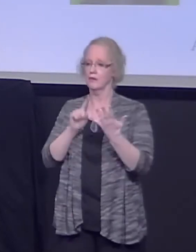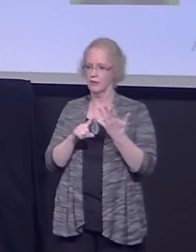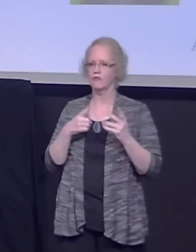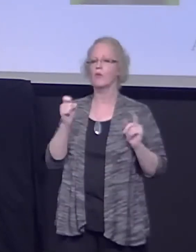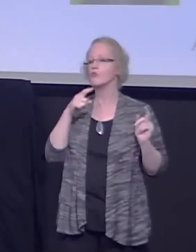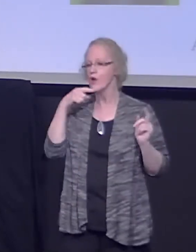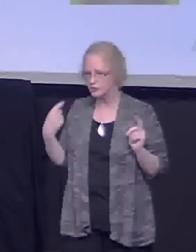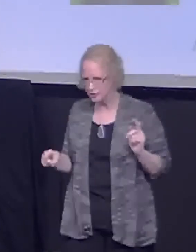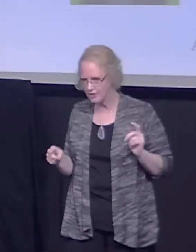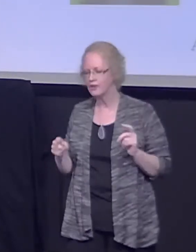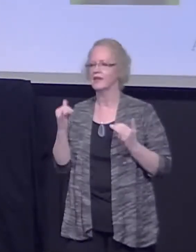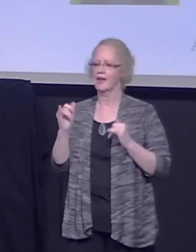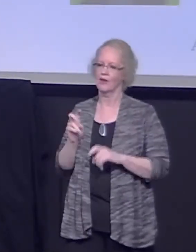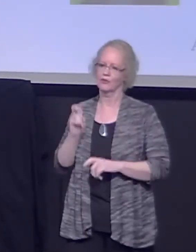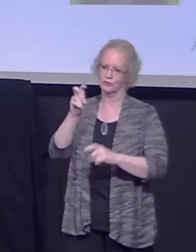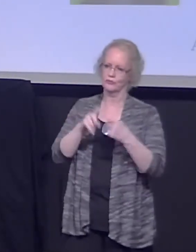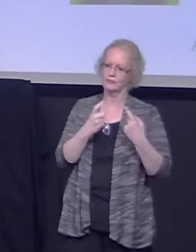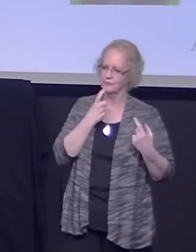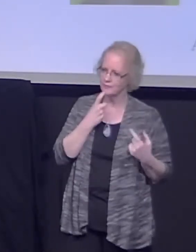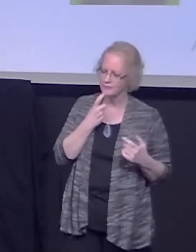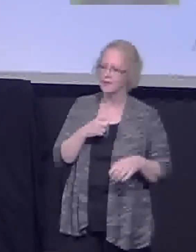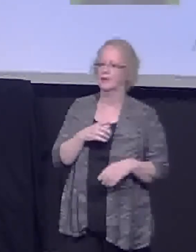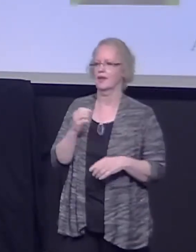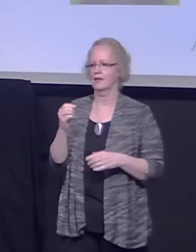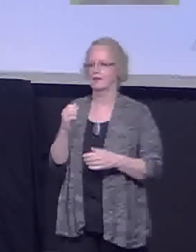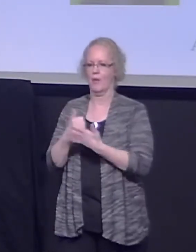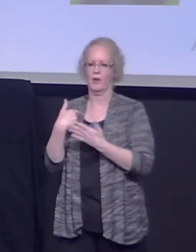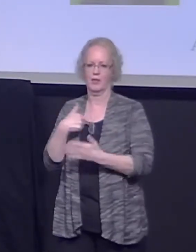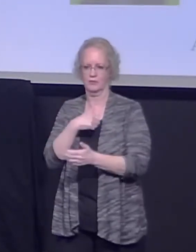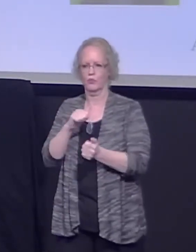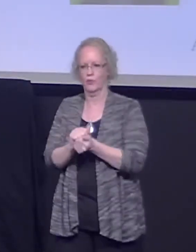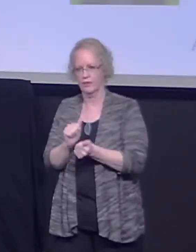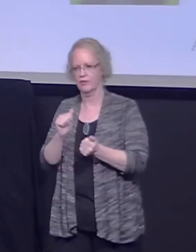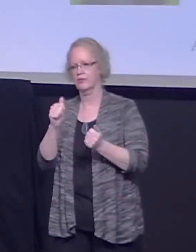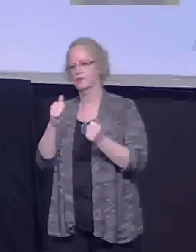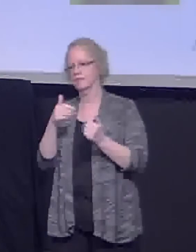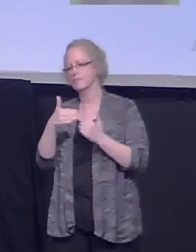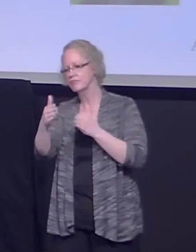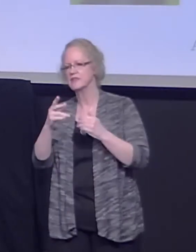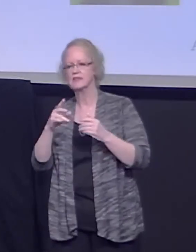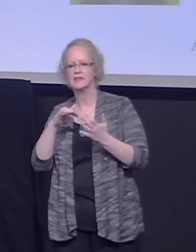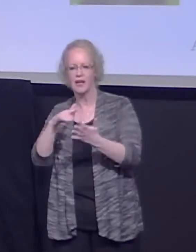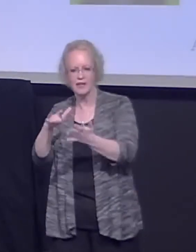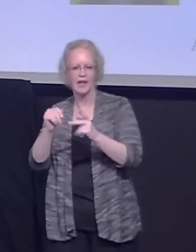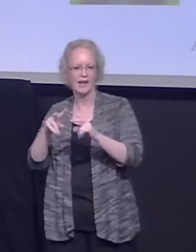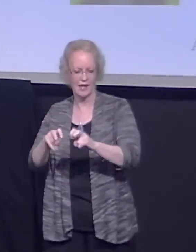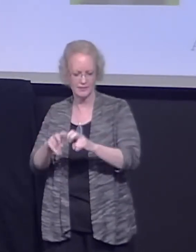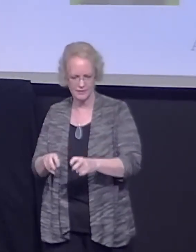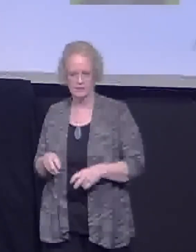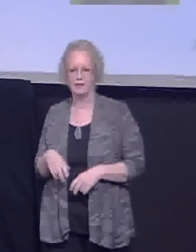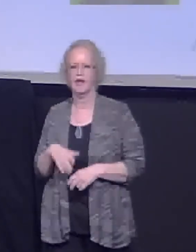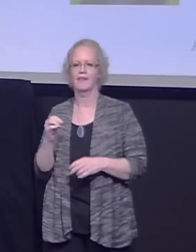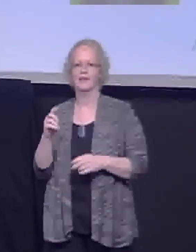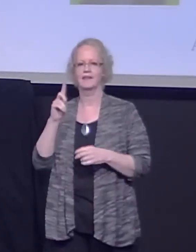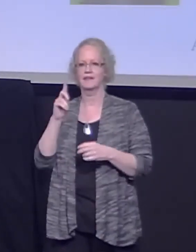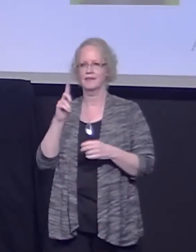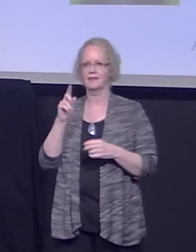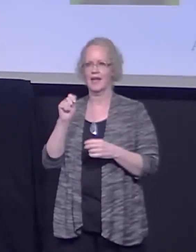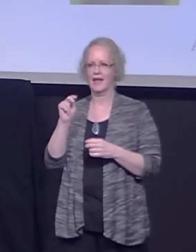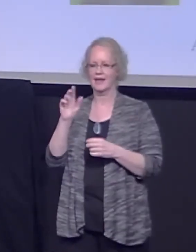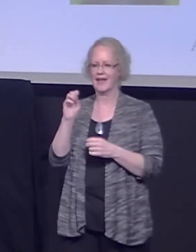Helsinki, Finland, and is currently helping us with some follow-up experiments with the analysis of these data. And Dan Cameron, who sits in the background